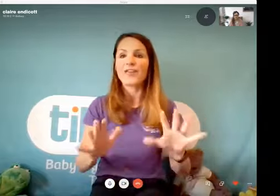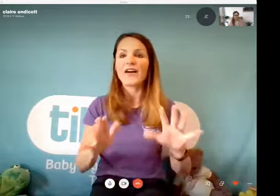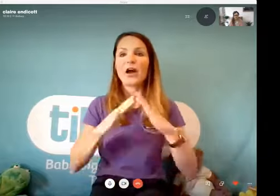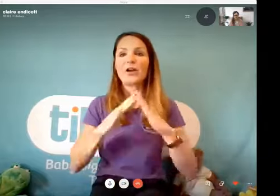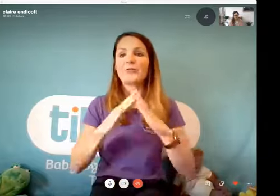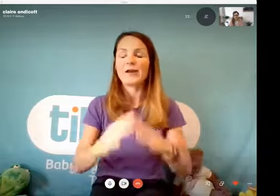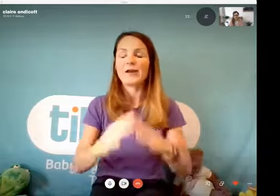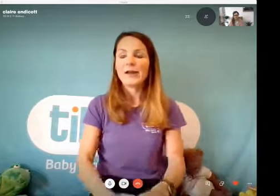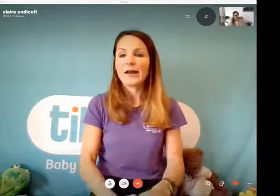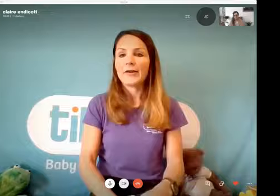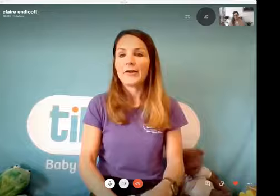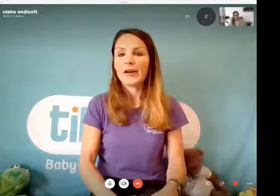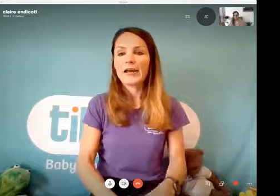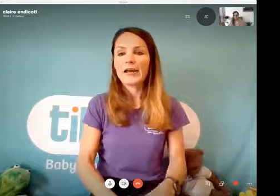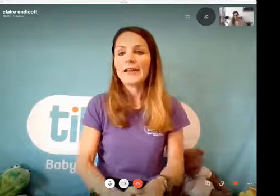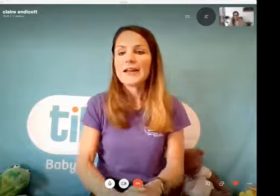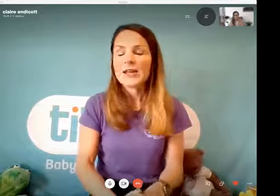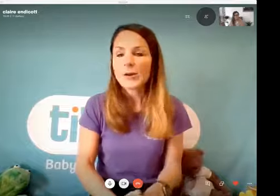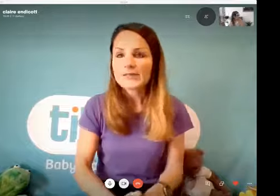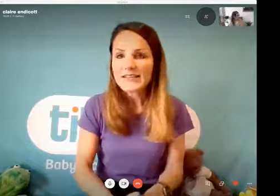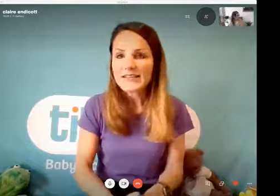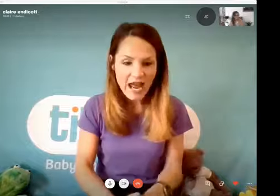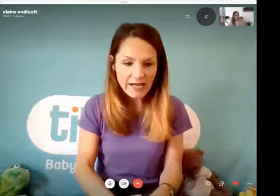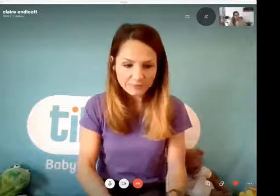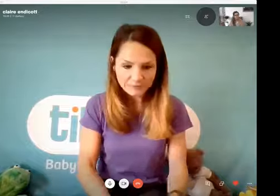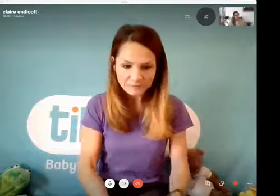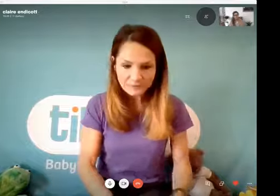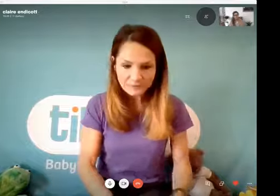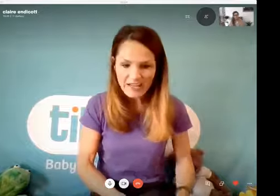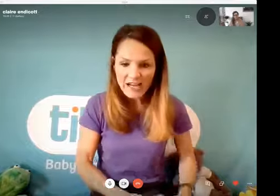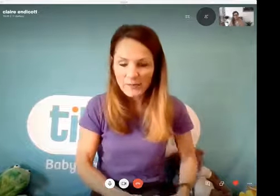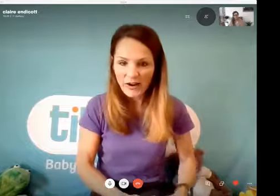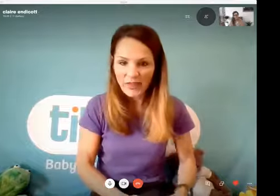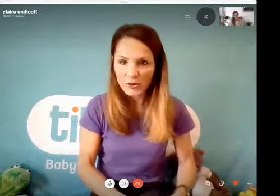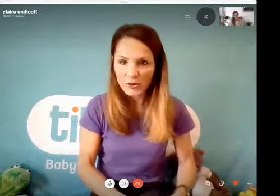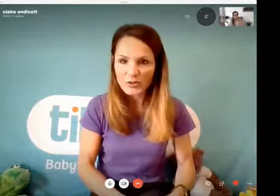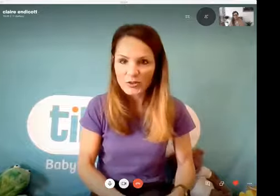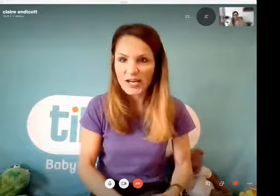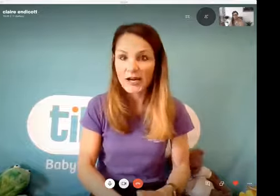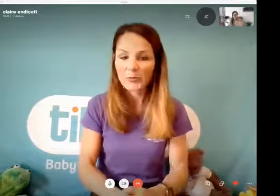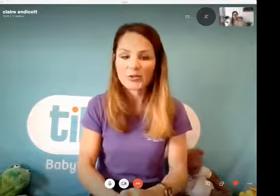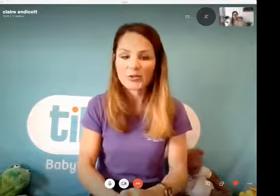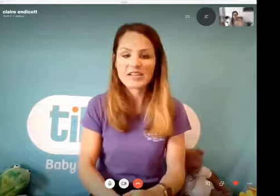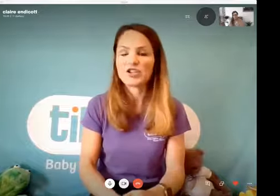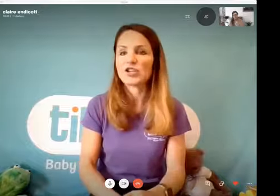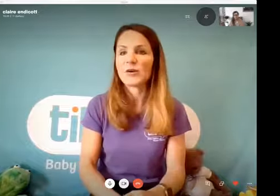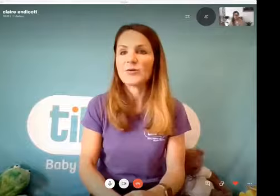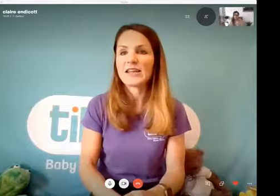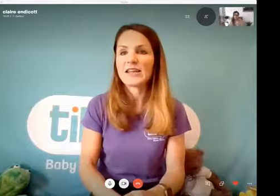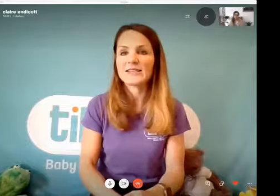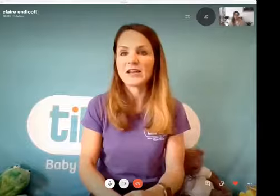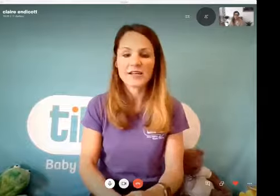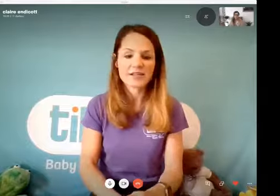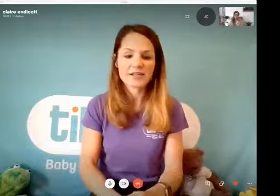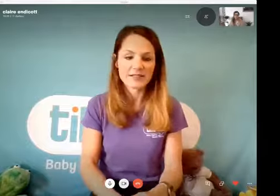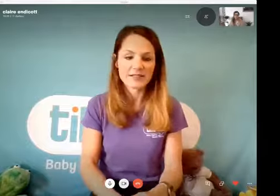home. Okay, so today I thought I would teach you a few key signs. So are